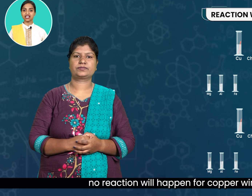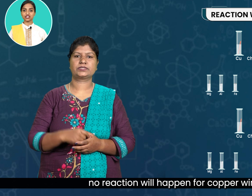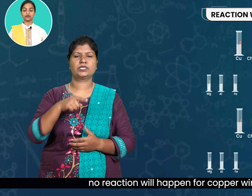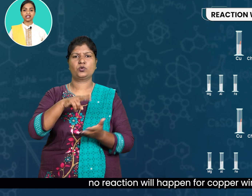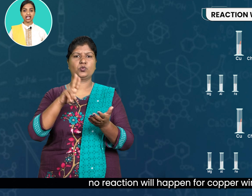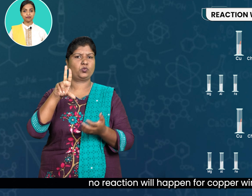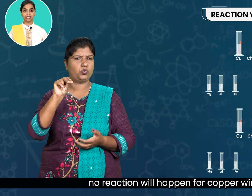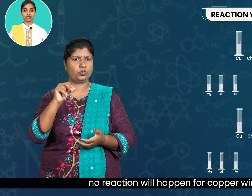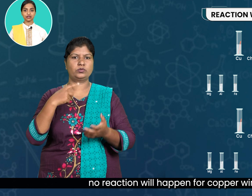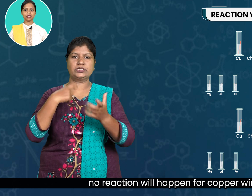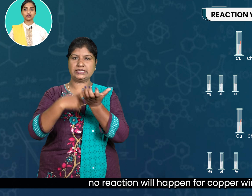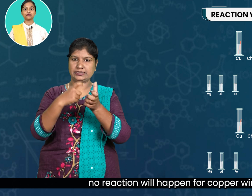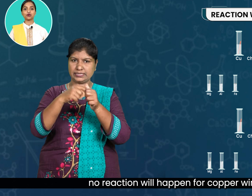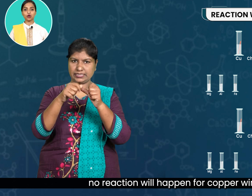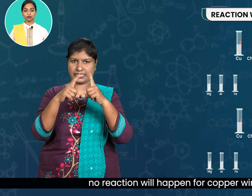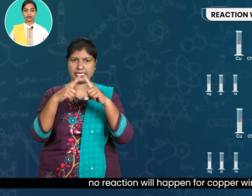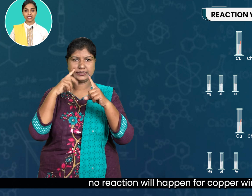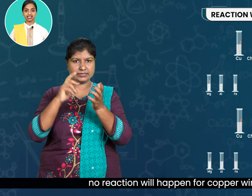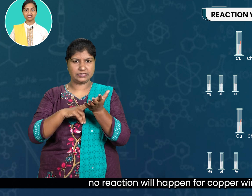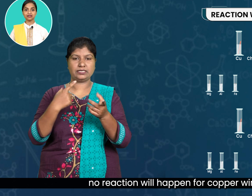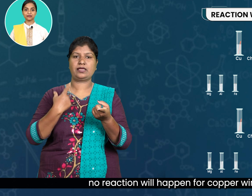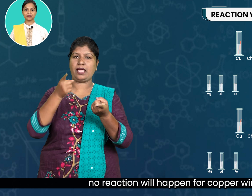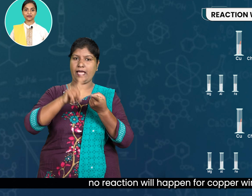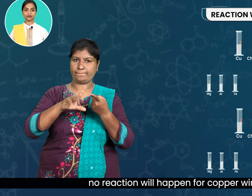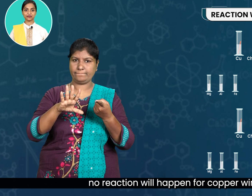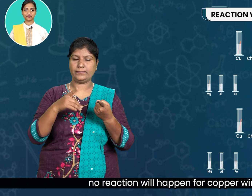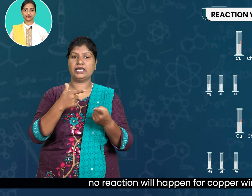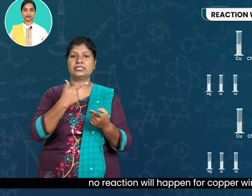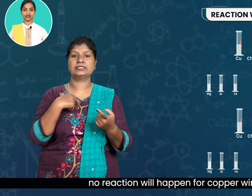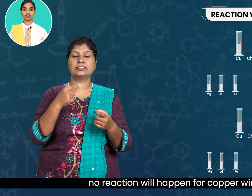No reaction will happen for copper wire,